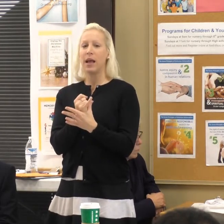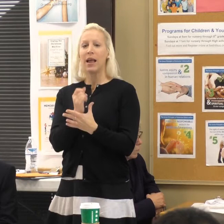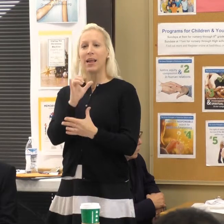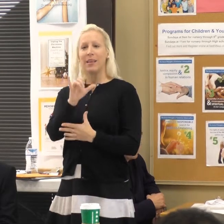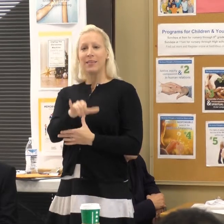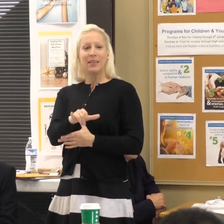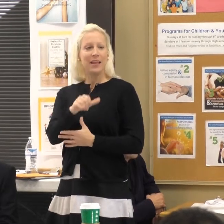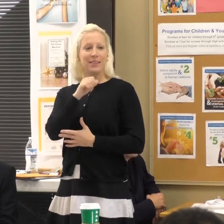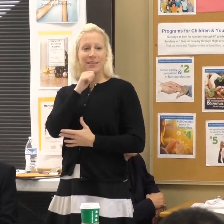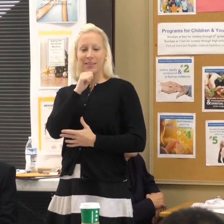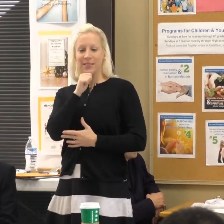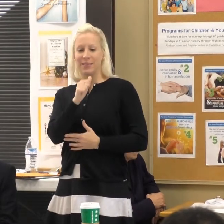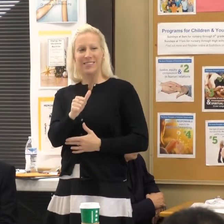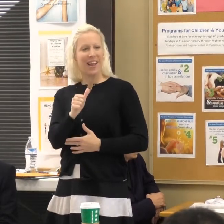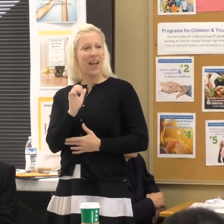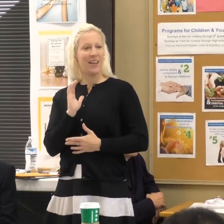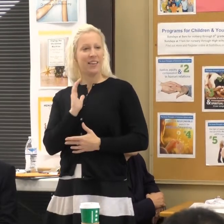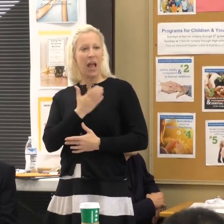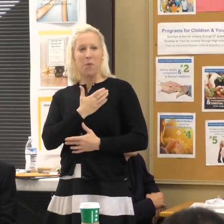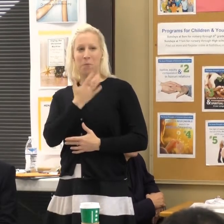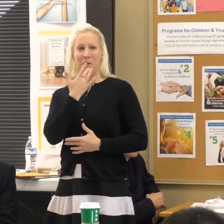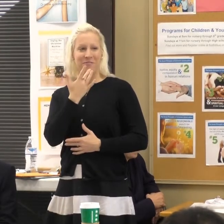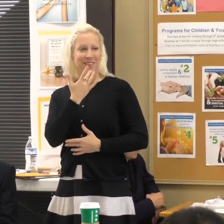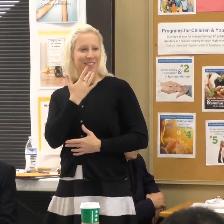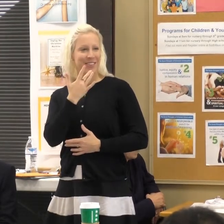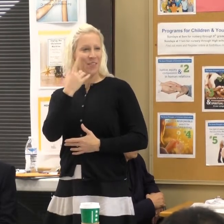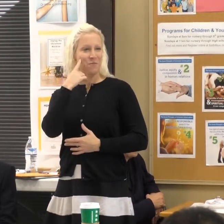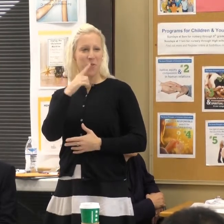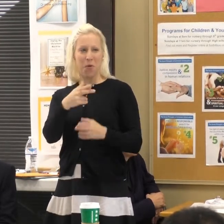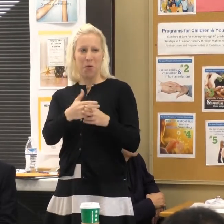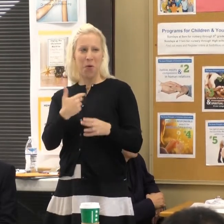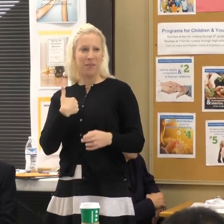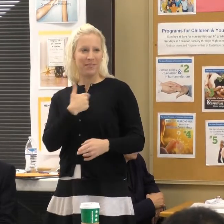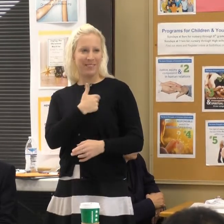too, that term hearing impaired is